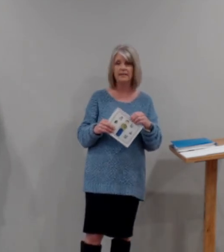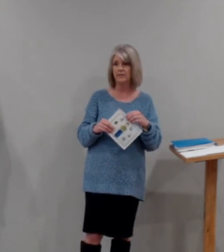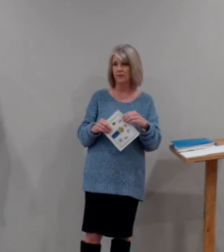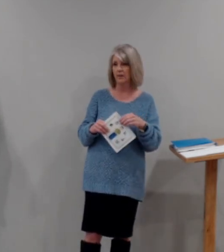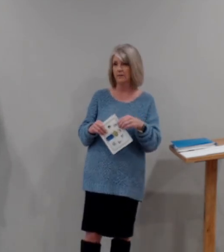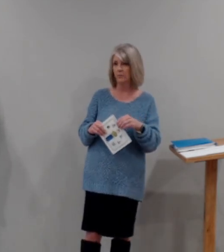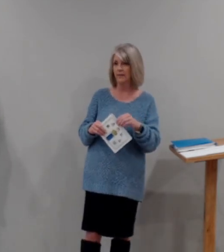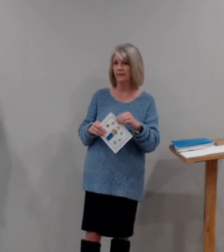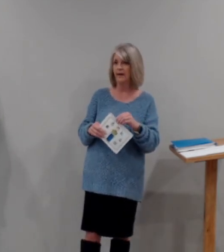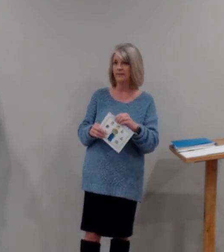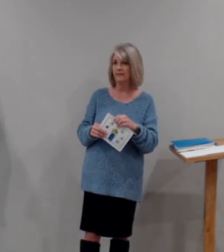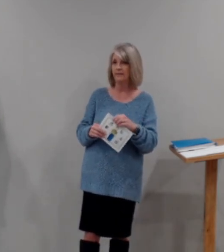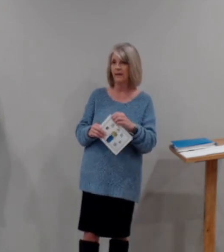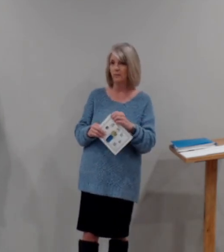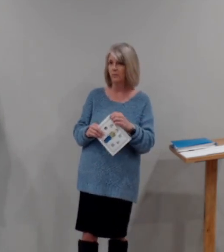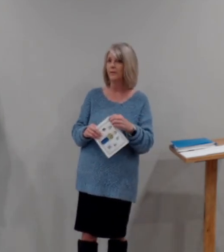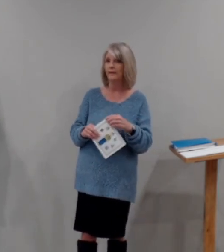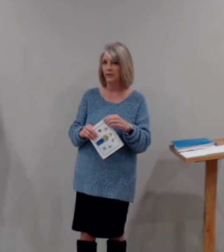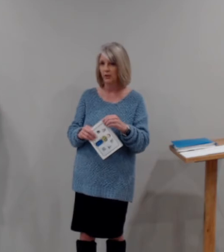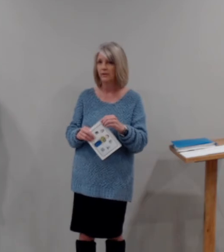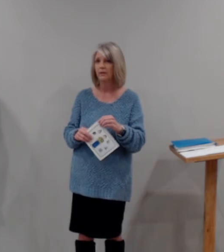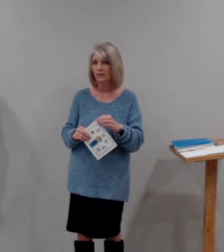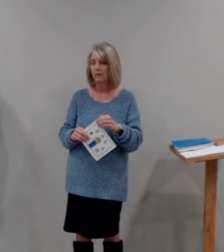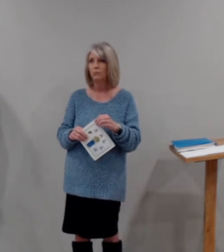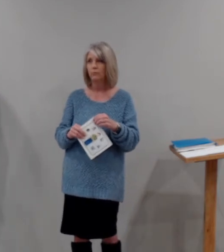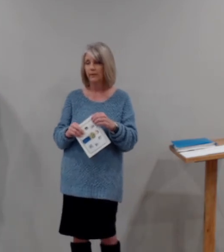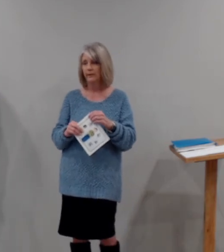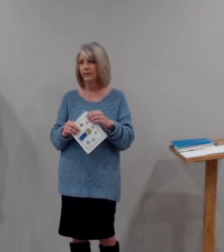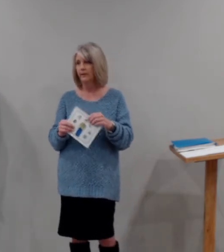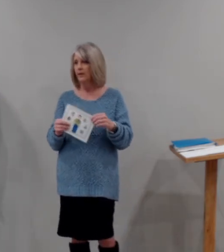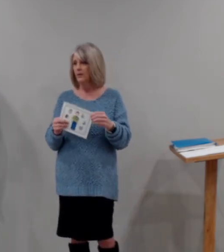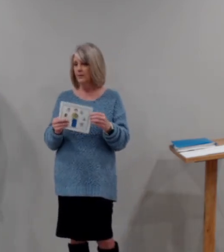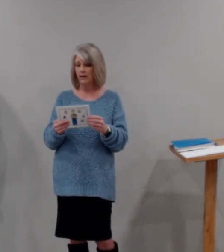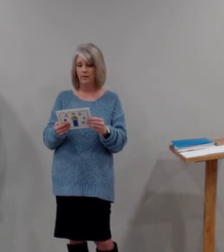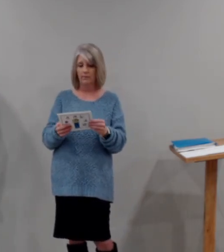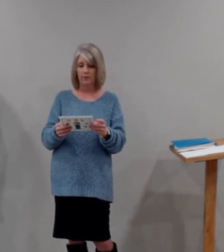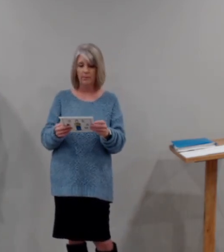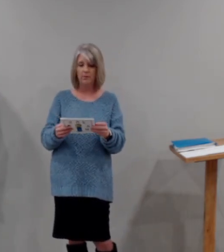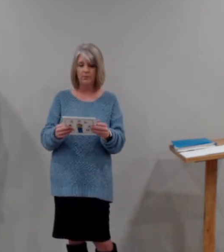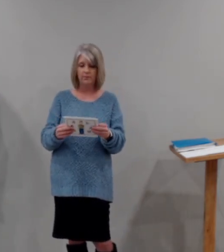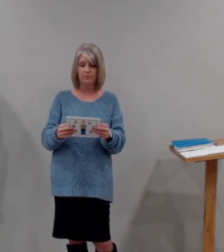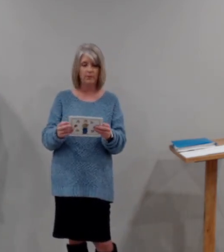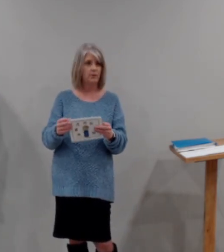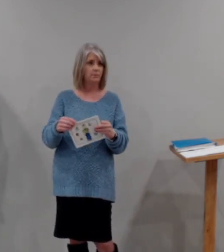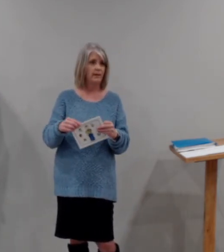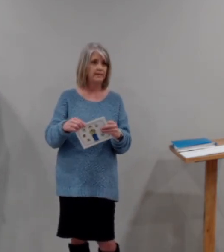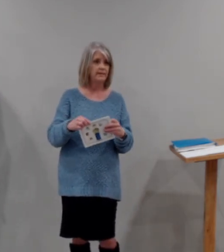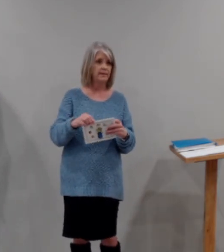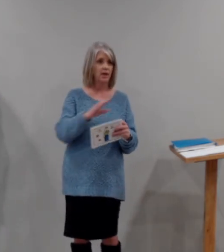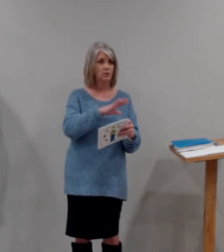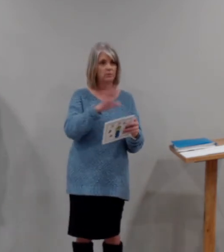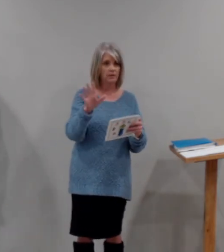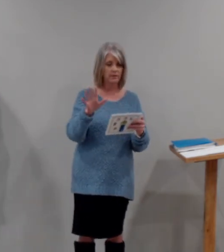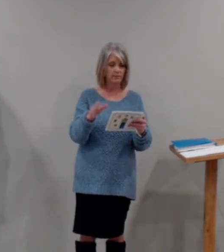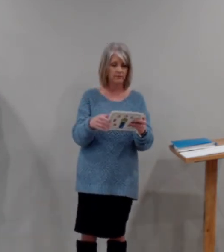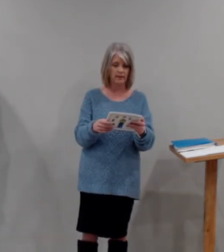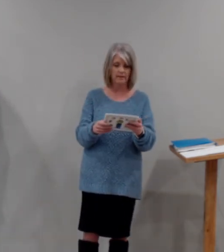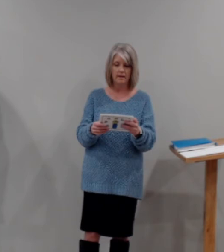on us, week classes, and they were really good, really good. So they're both good places to go looking for things.